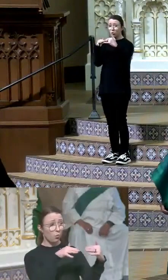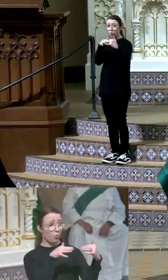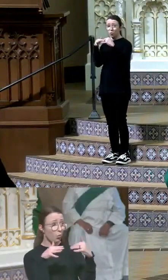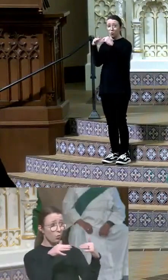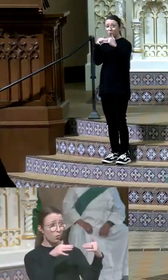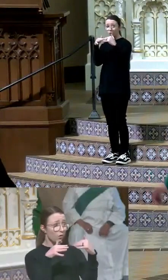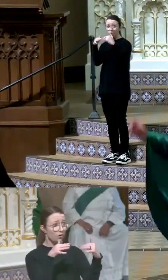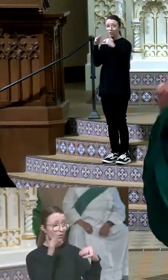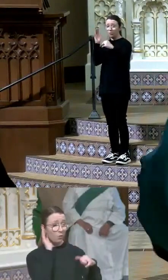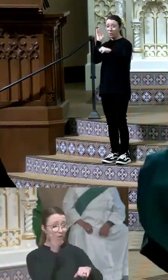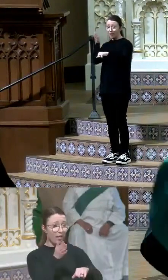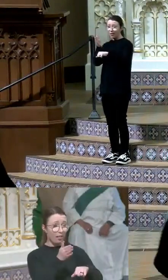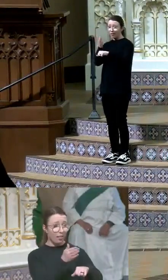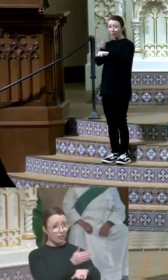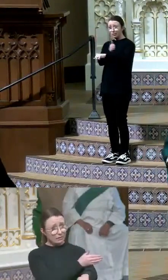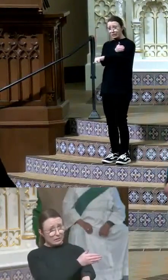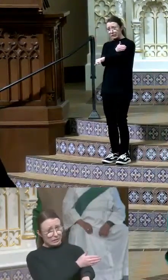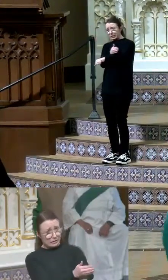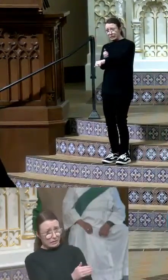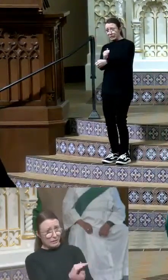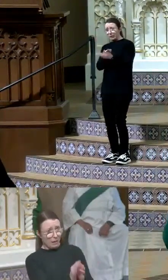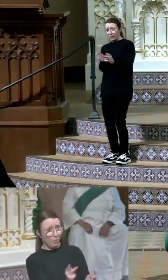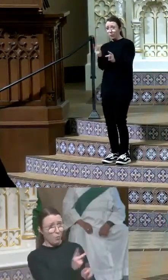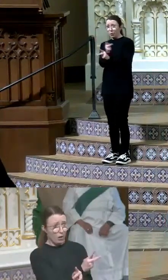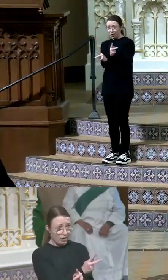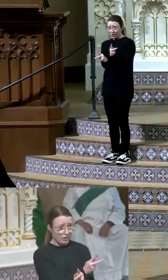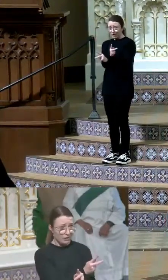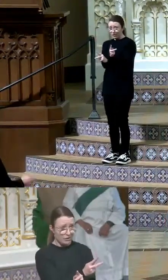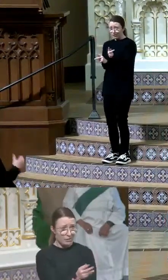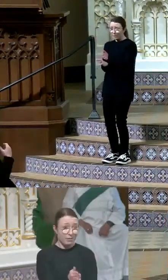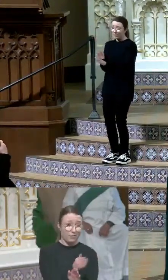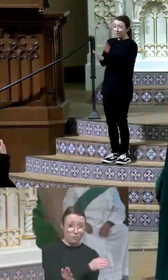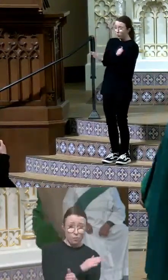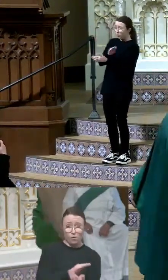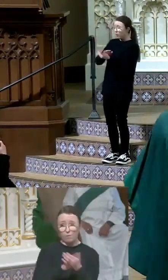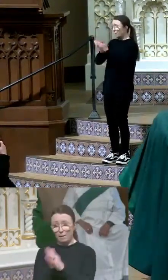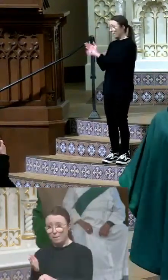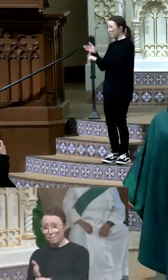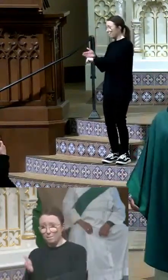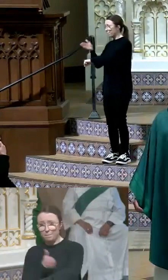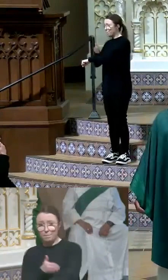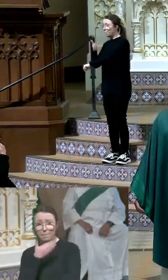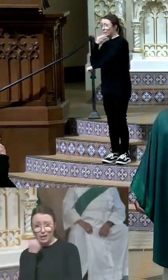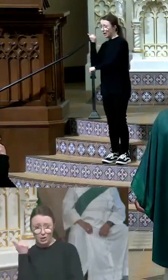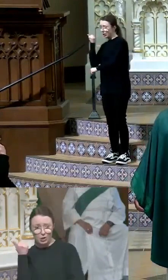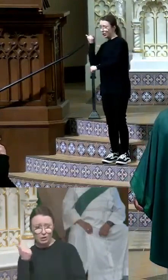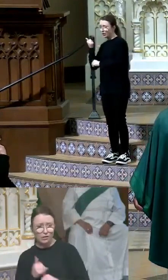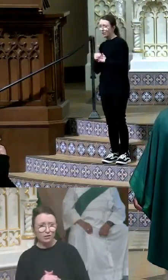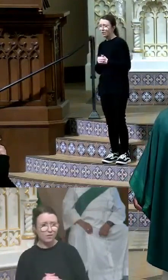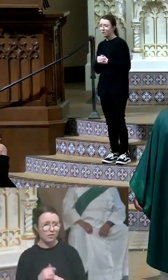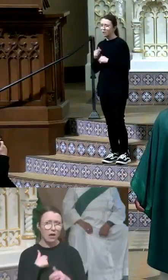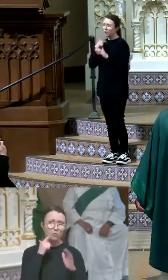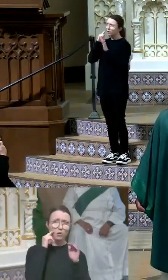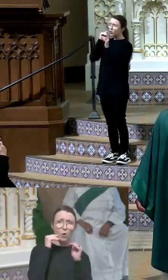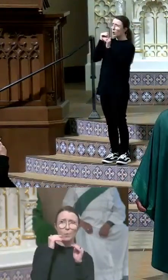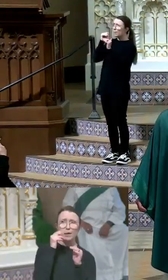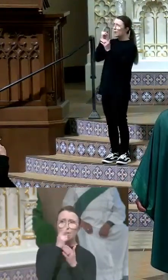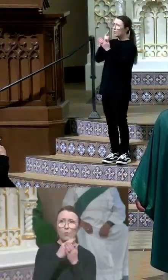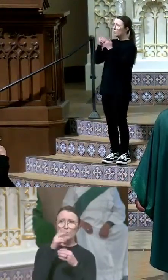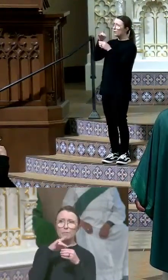get, but they're going to get worse, sorry. They're going to get worse before they get better. I was hoping that was a Holy Spirit